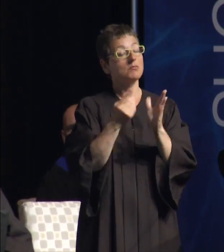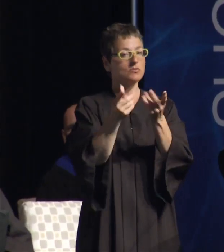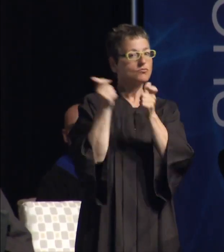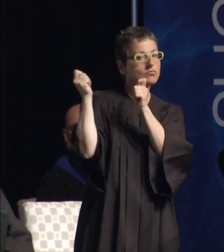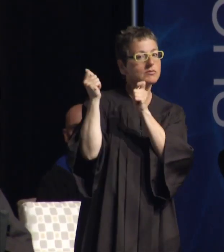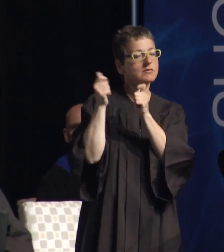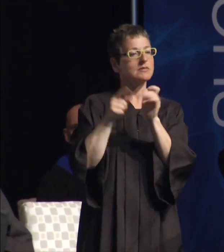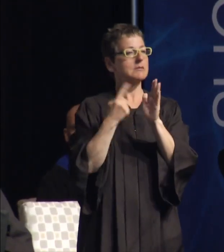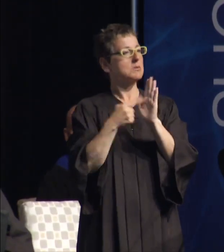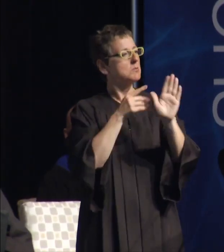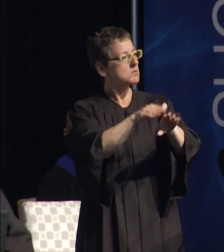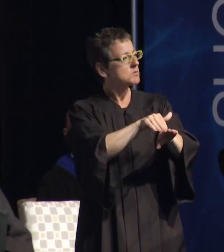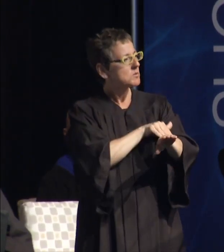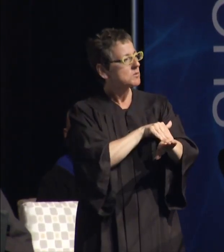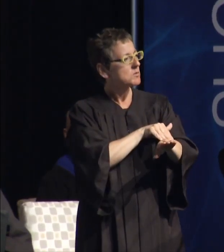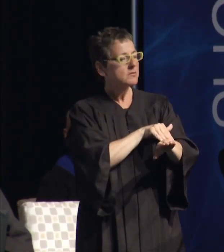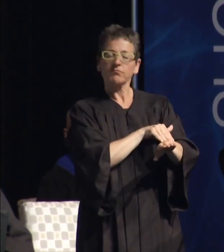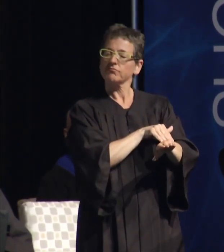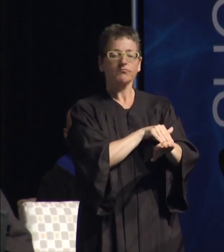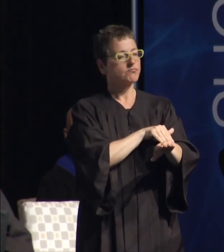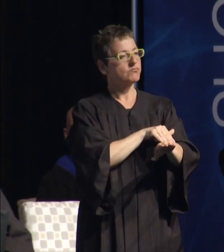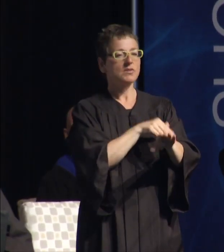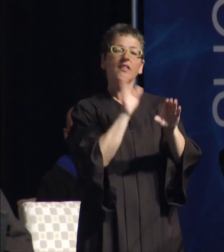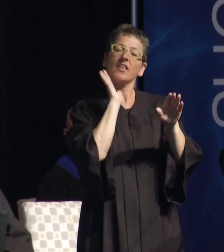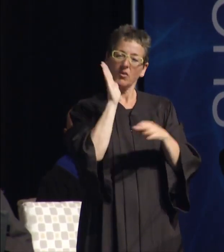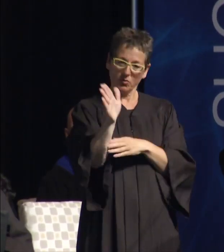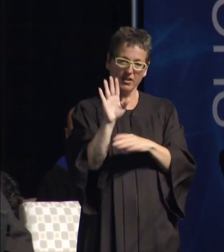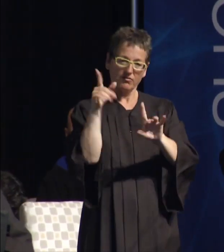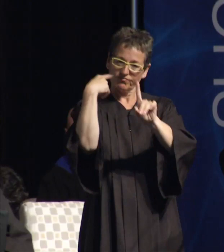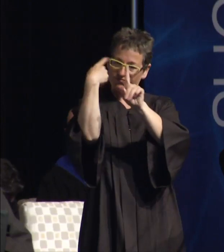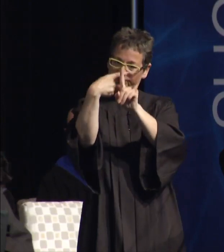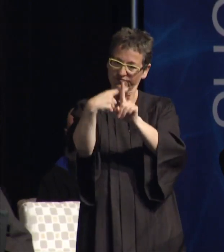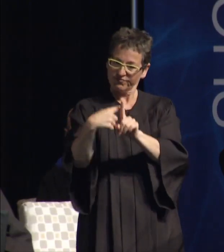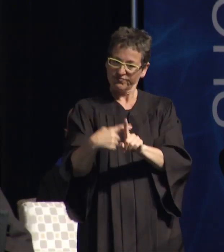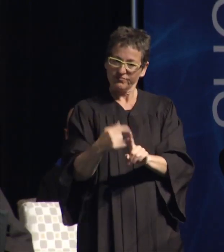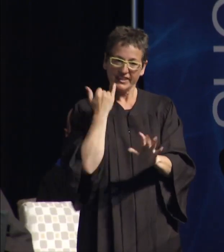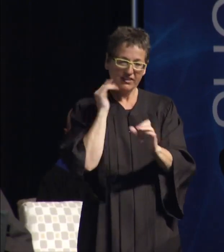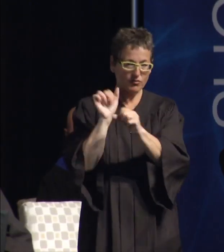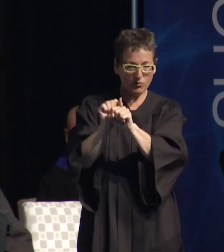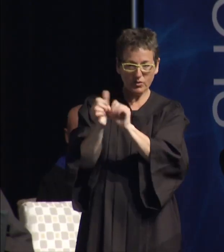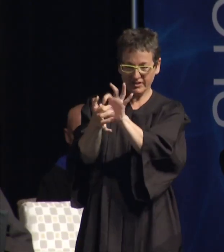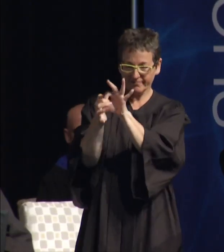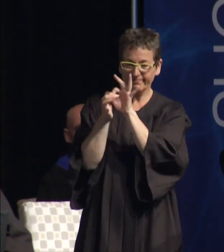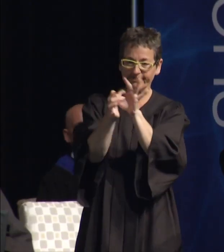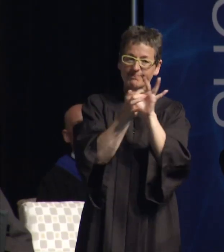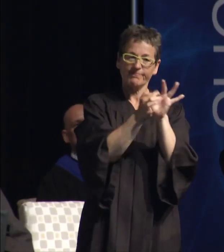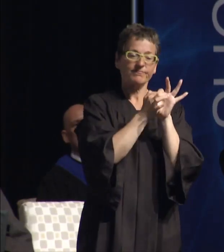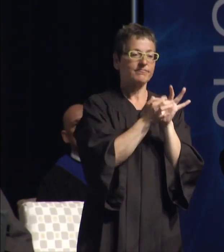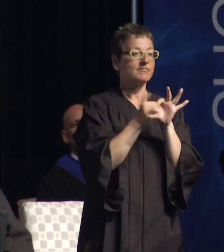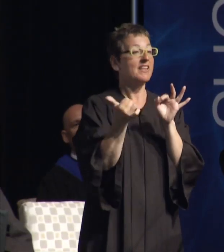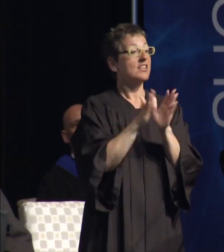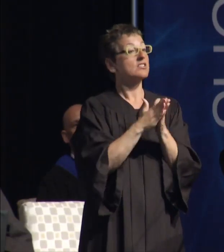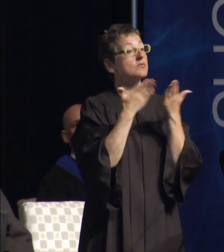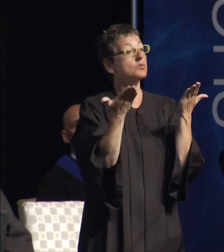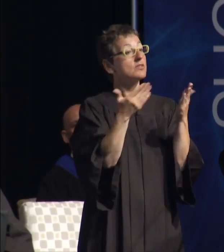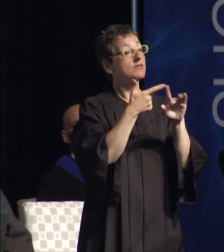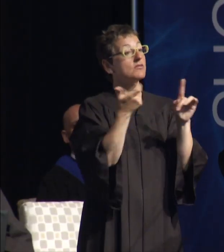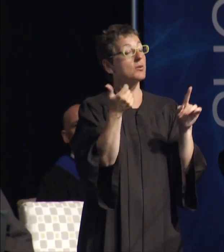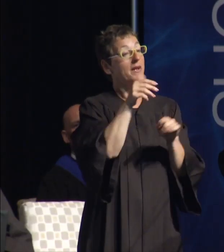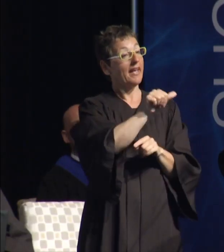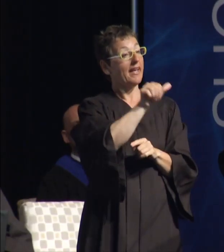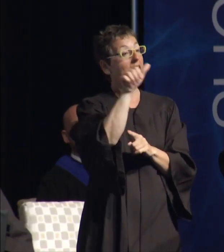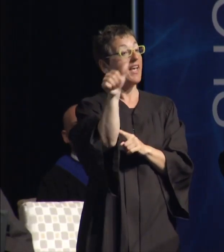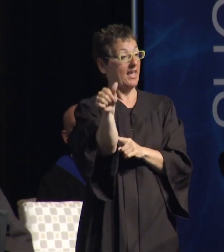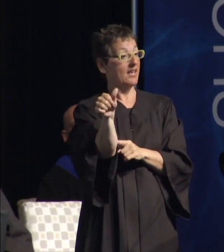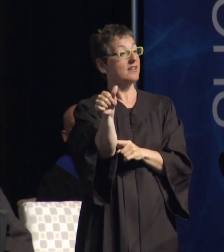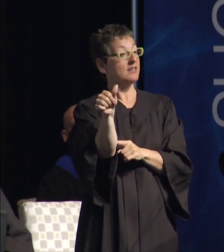sometimes slowly. They will always materialize if we work for them. And that's coming from the big book of Alcoholics Anonymous.